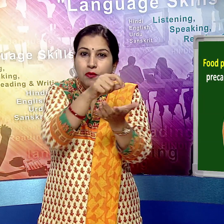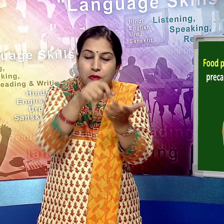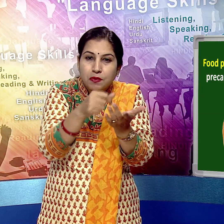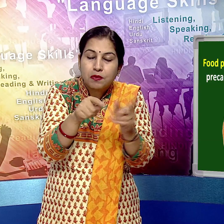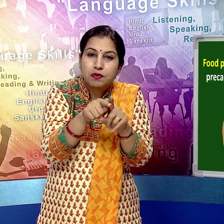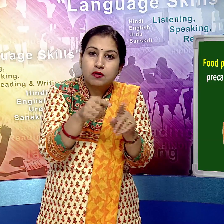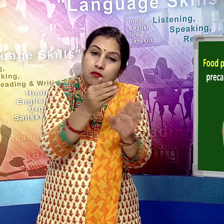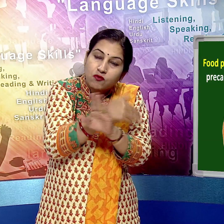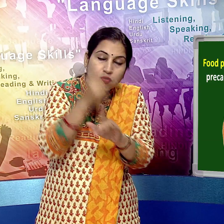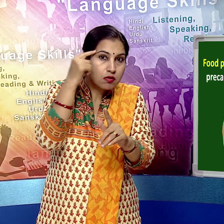chemical reactions.